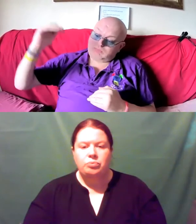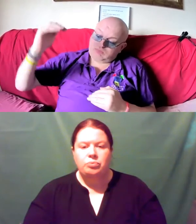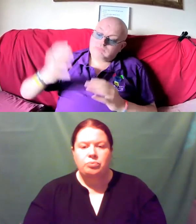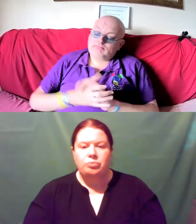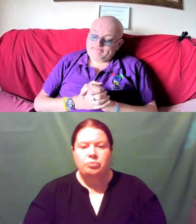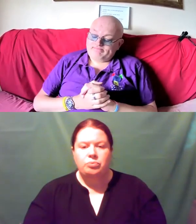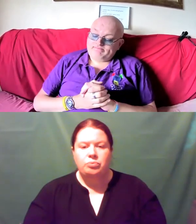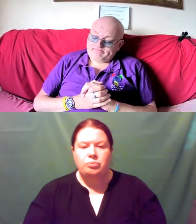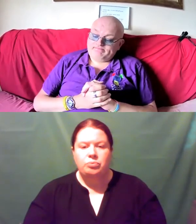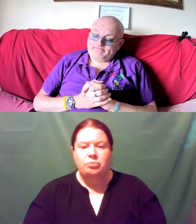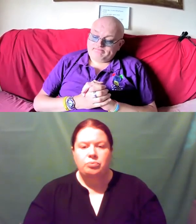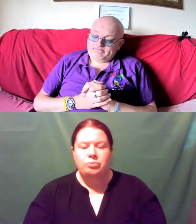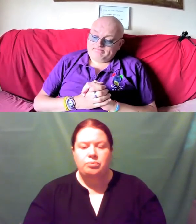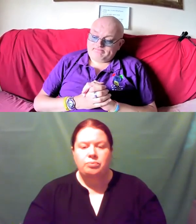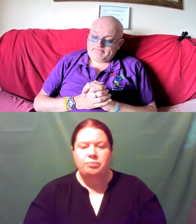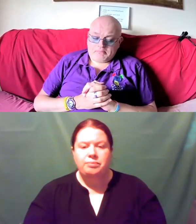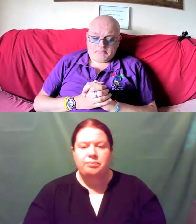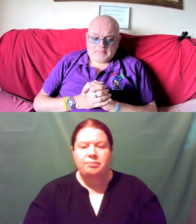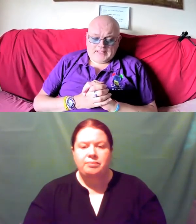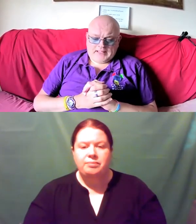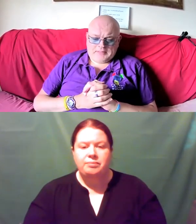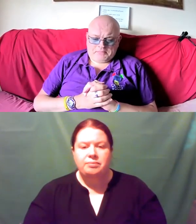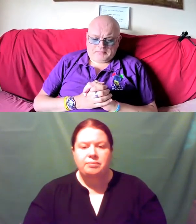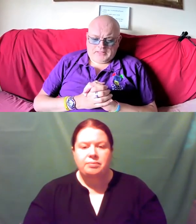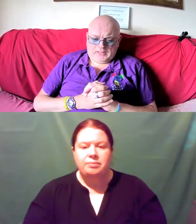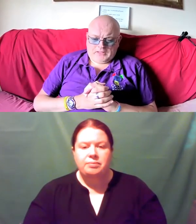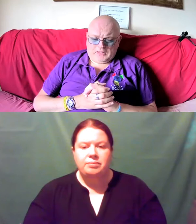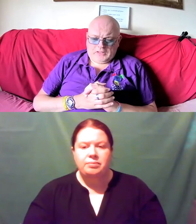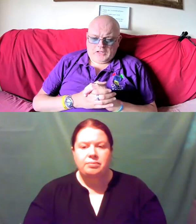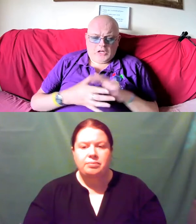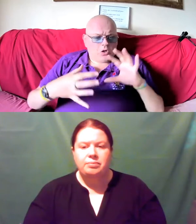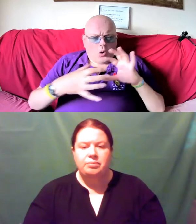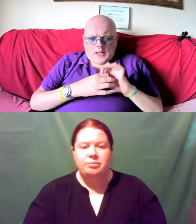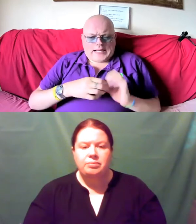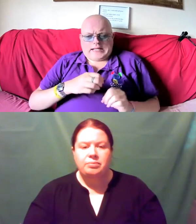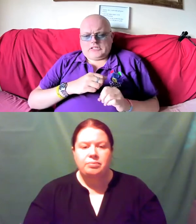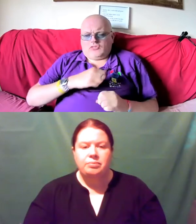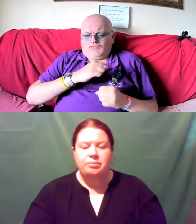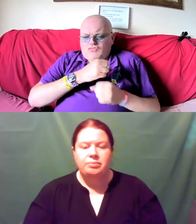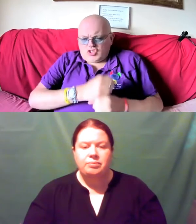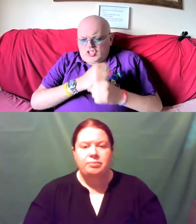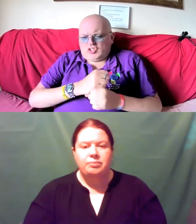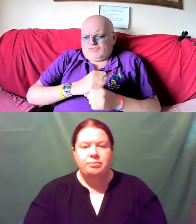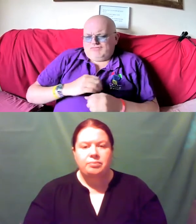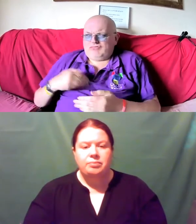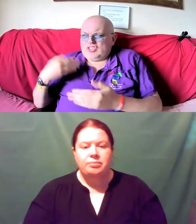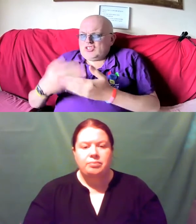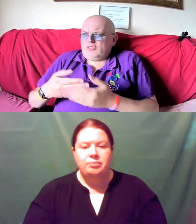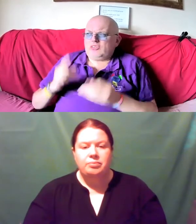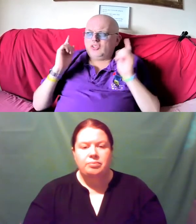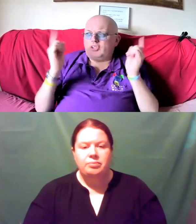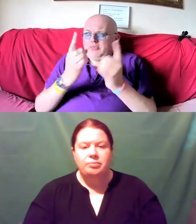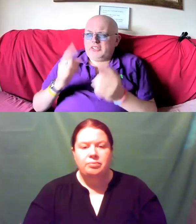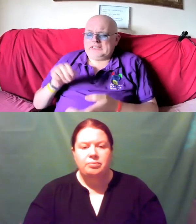I didn't find myself in a secular environment until I went to university. And even then I kind of